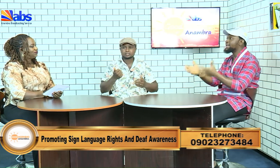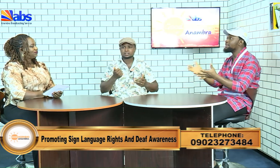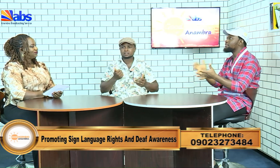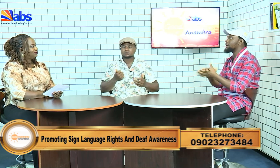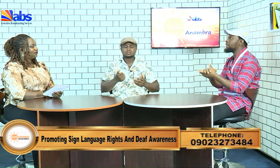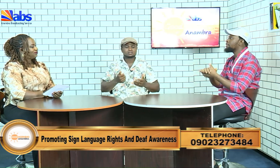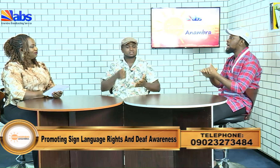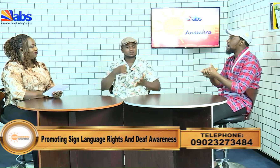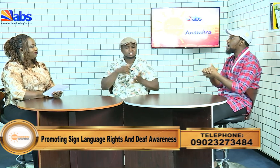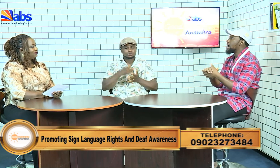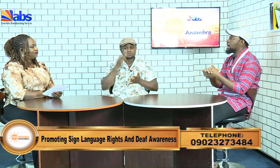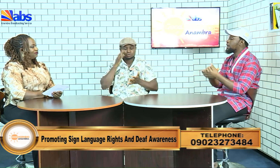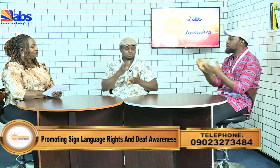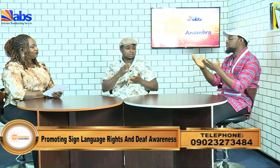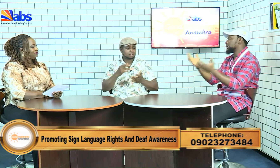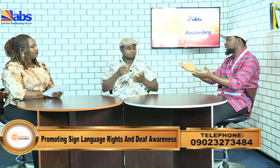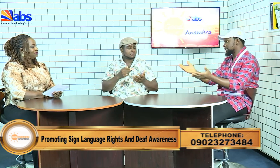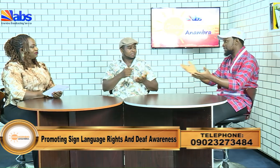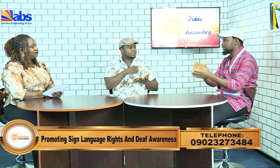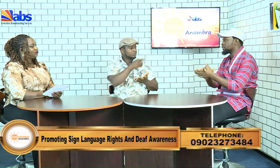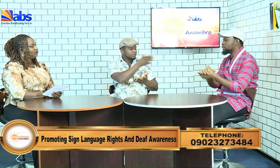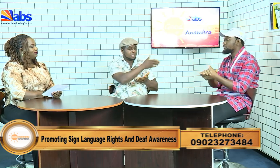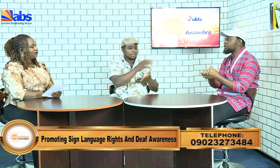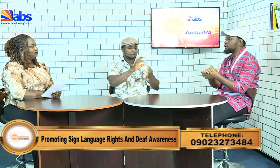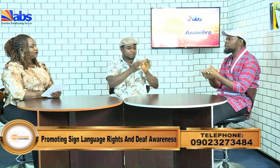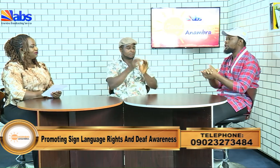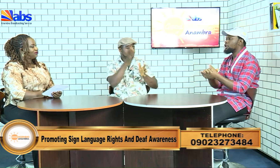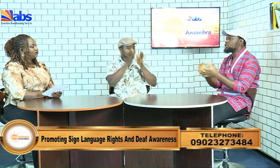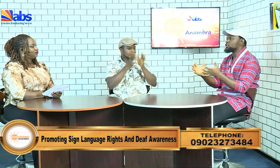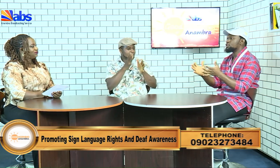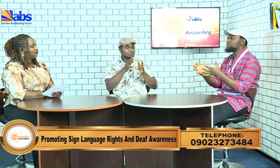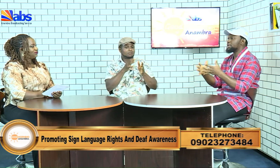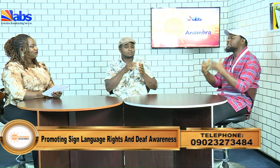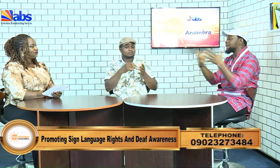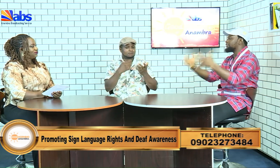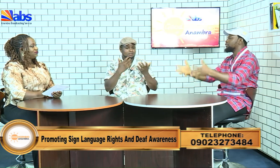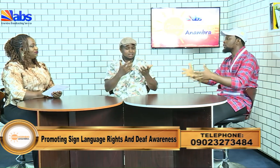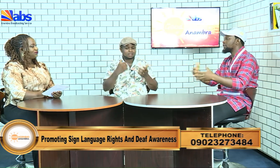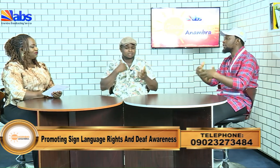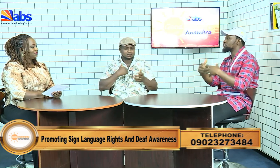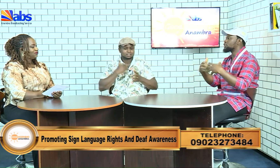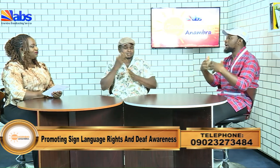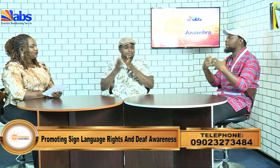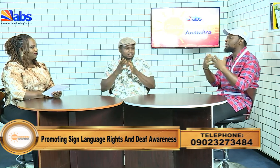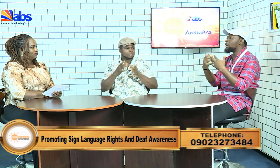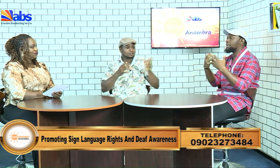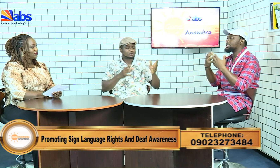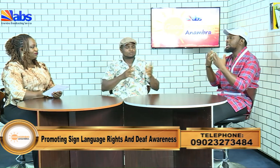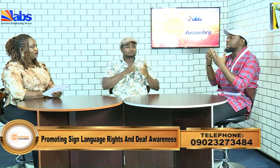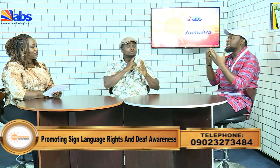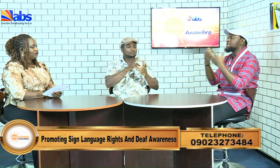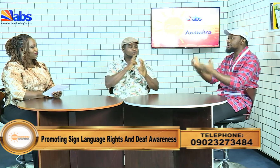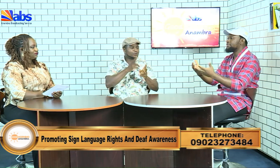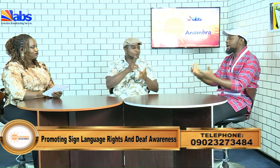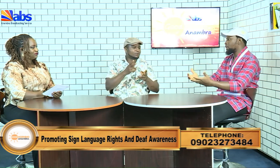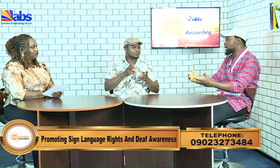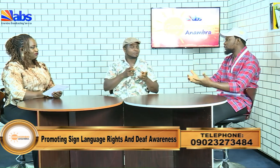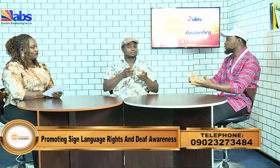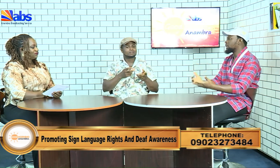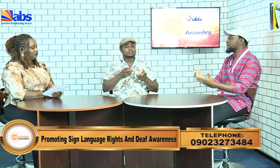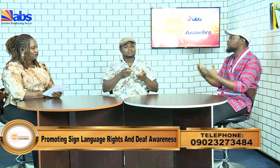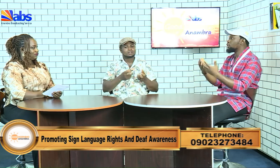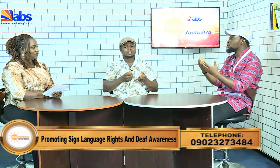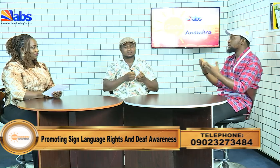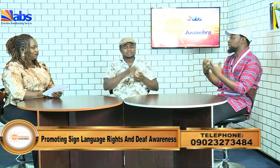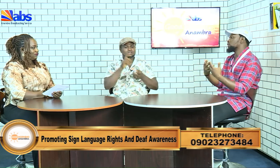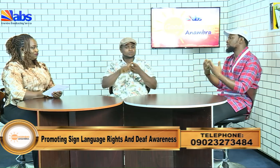I came here, I brought a letter, for us to be interviewed in order to talk about more about the Deaf Awareness Week